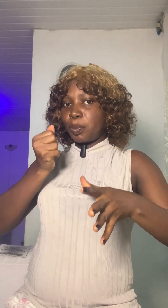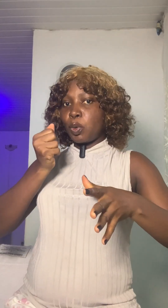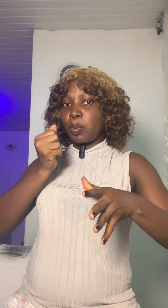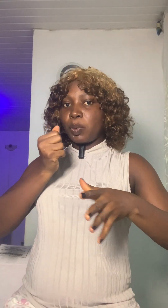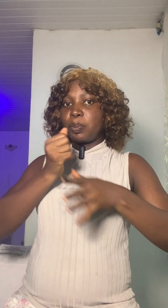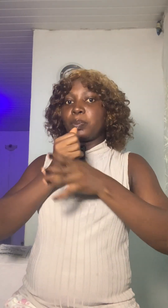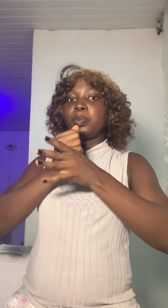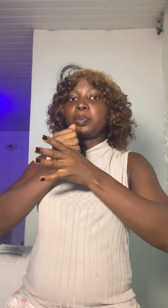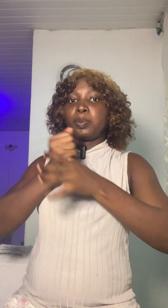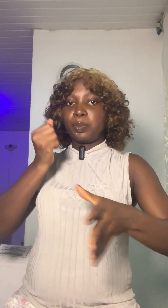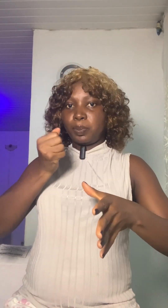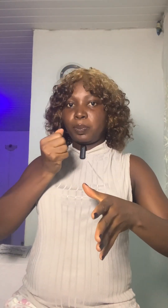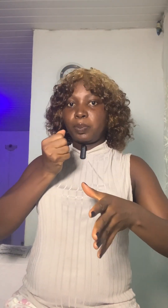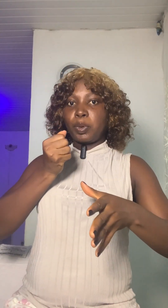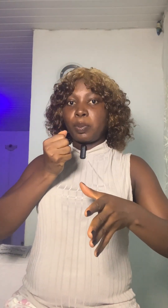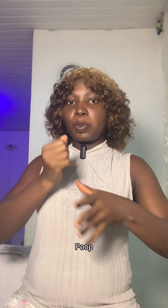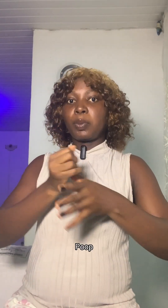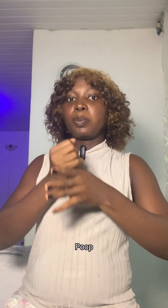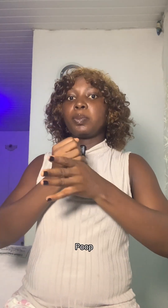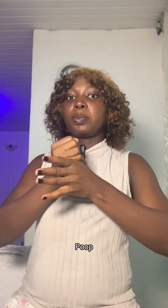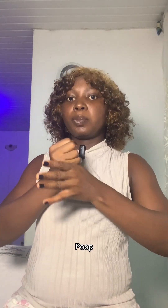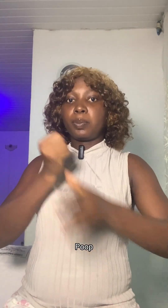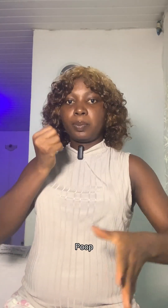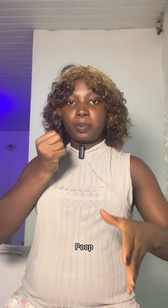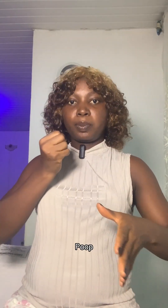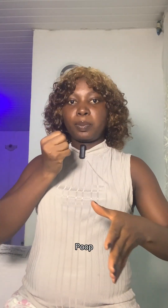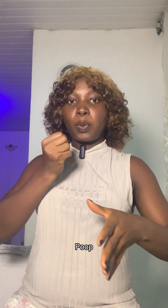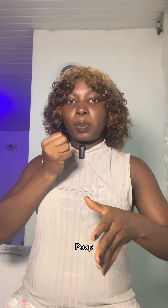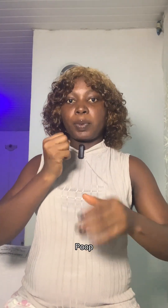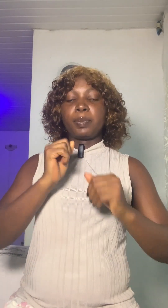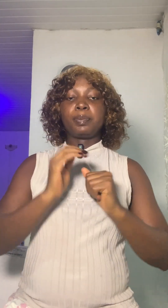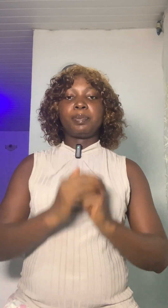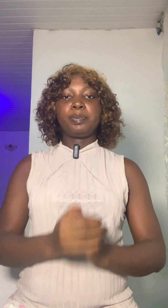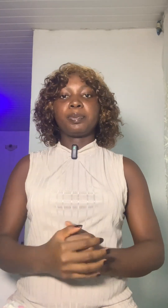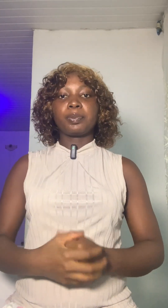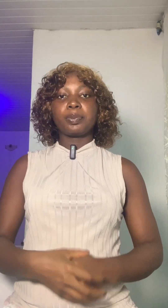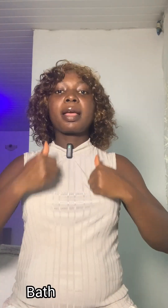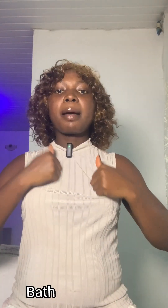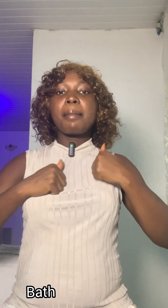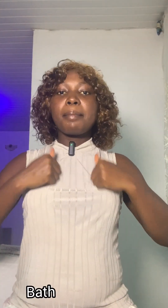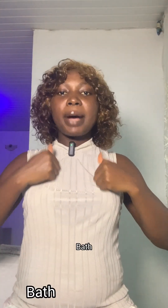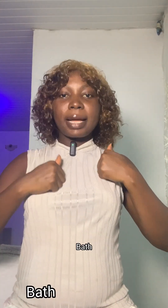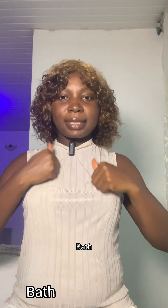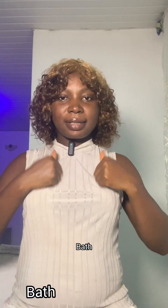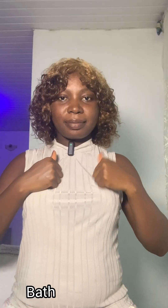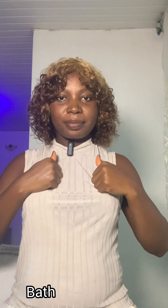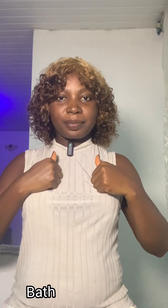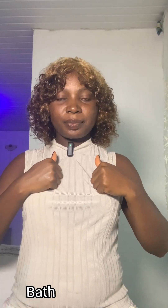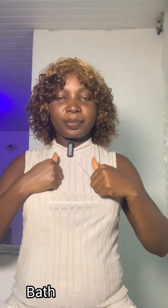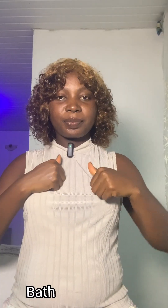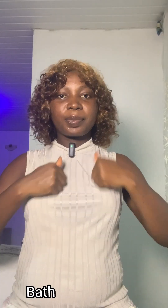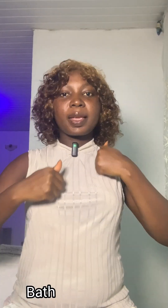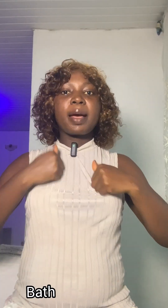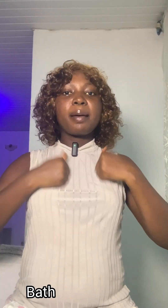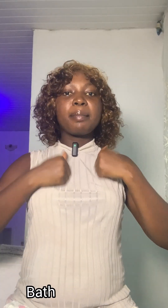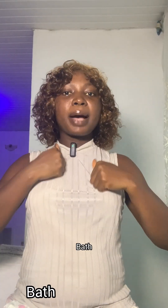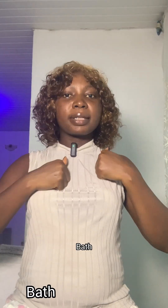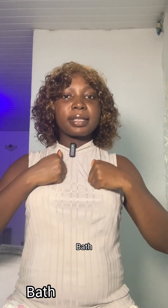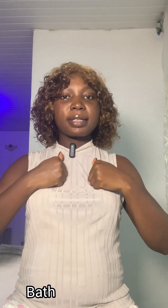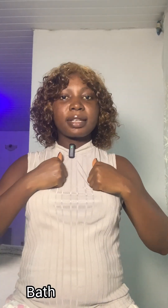Poop. Poop. Poop. Bat. Bat.